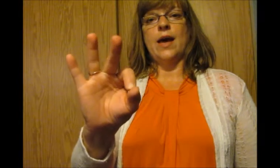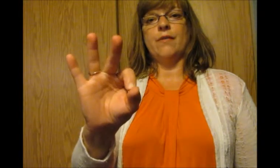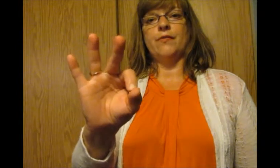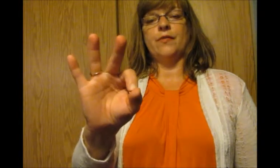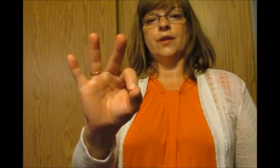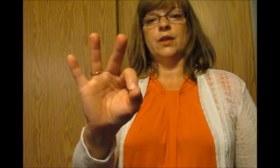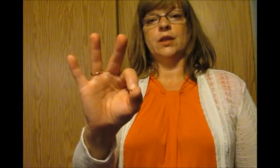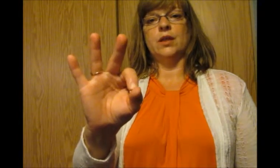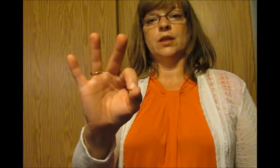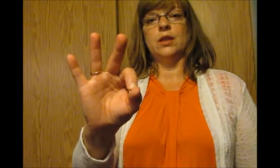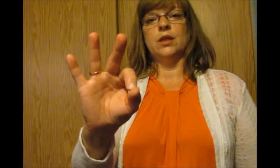F,